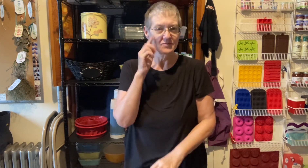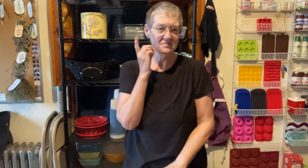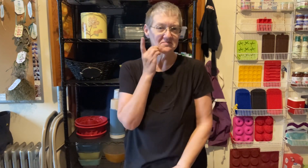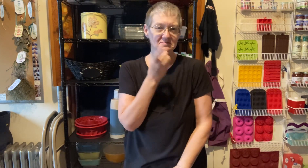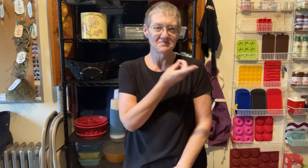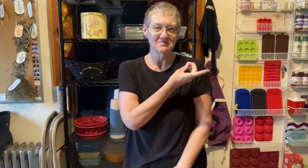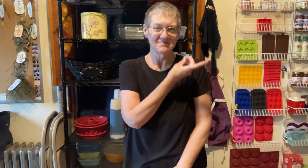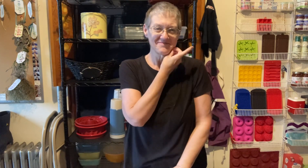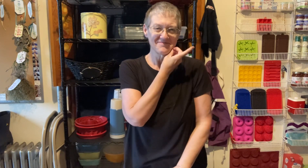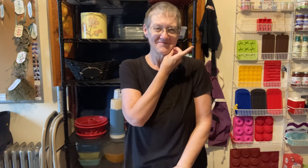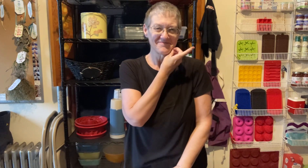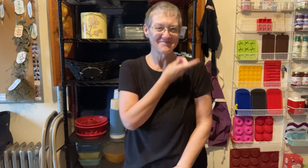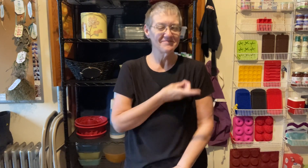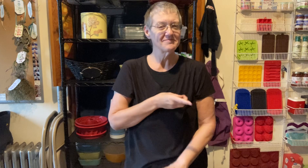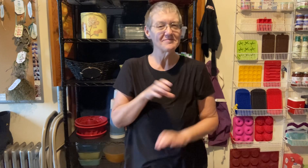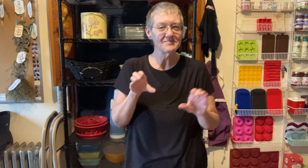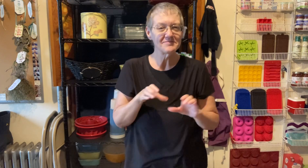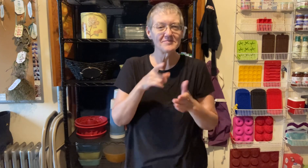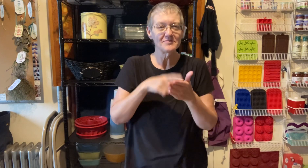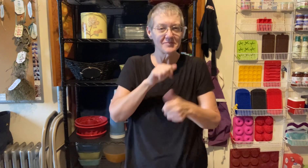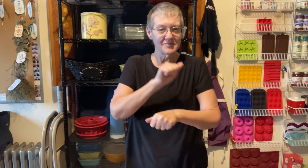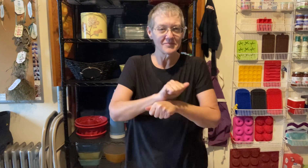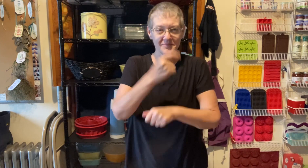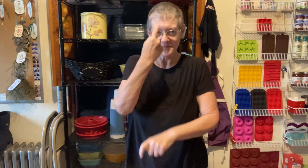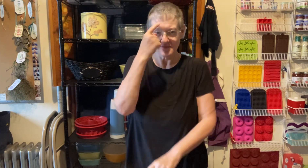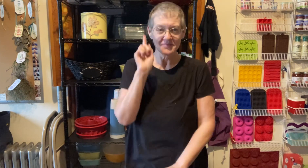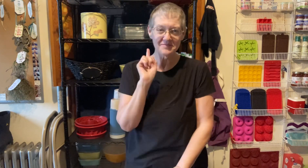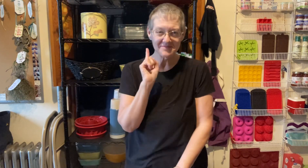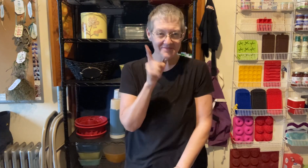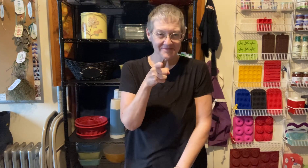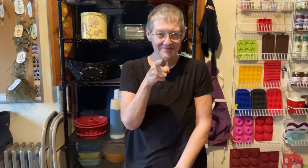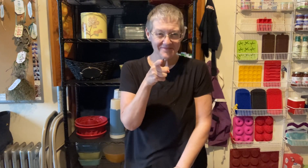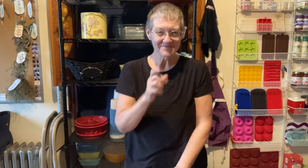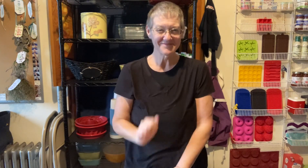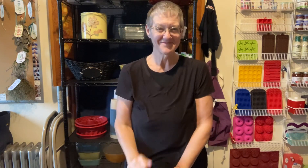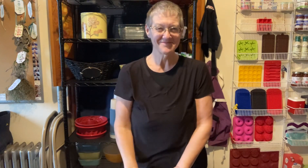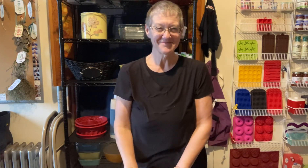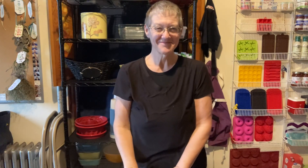cookies, it's real important for Dale. So do what works for you.